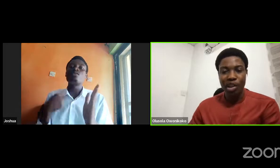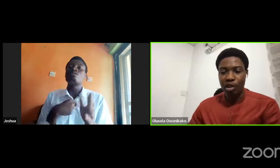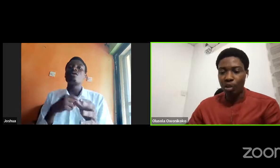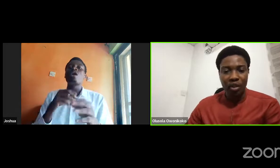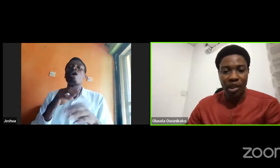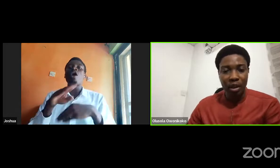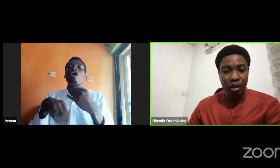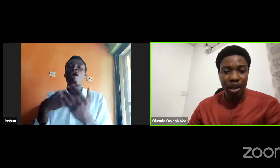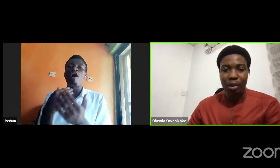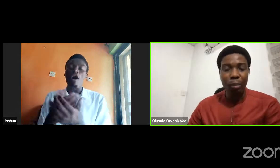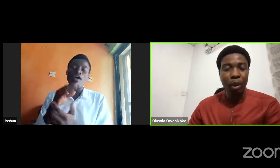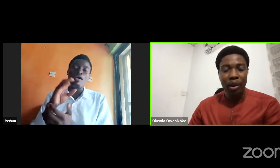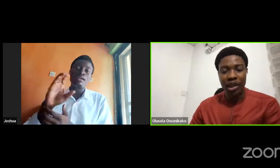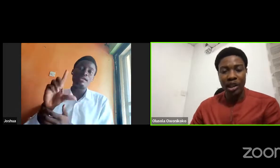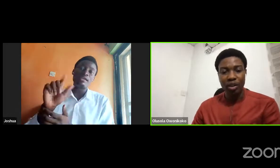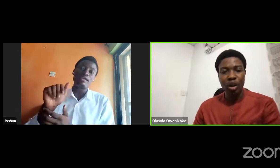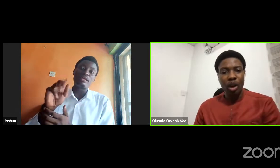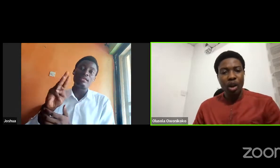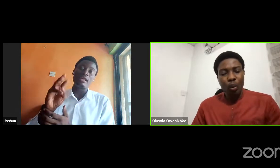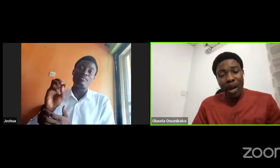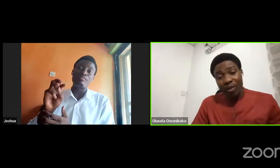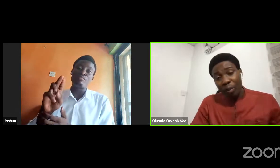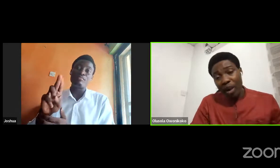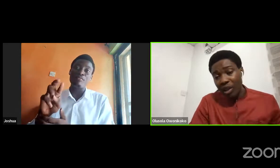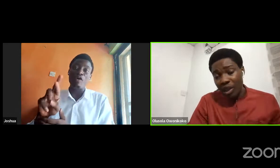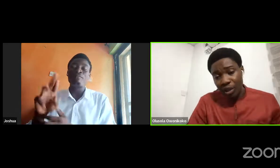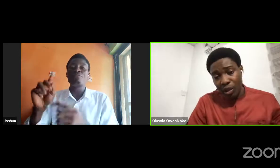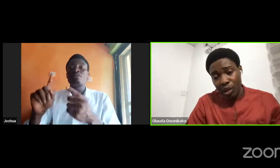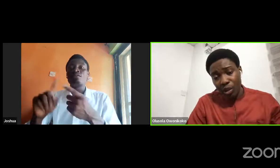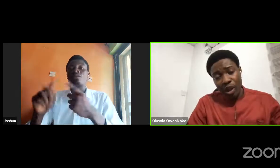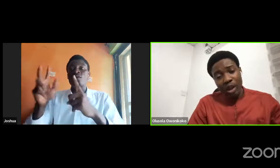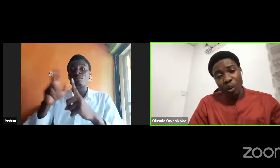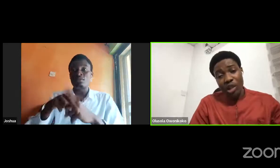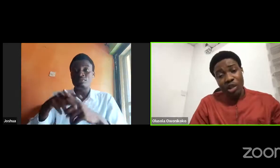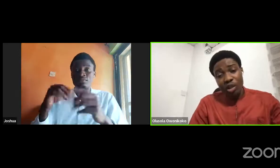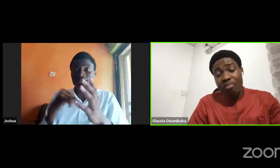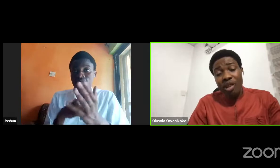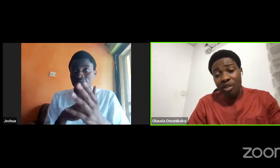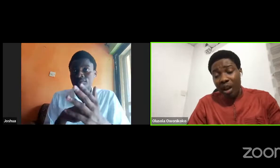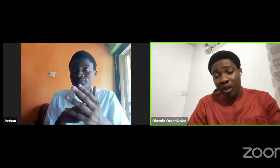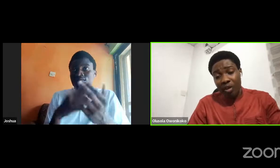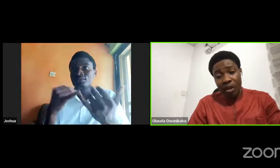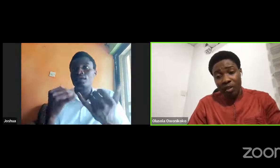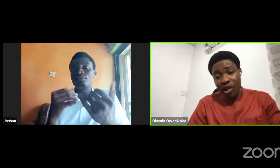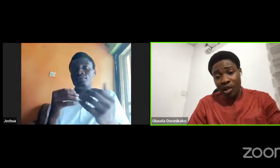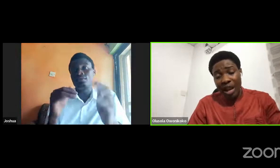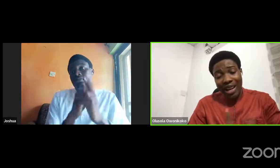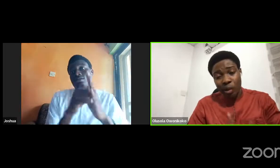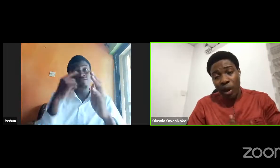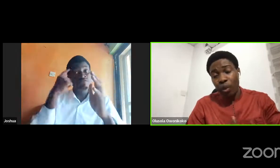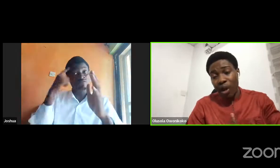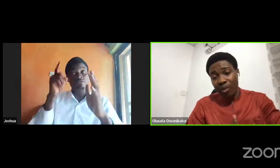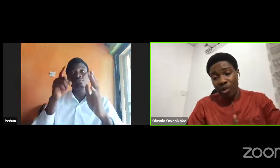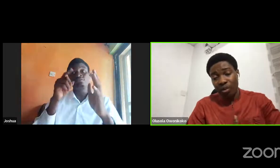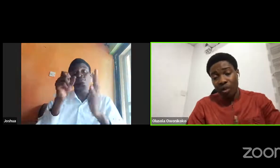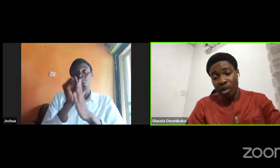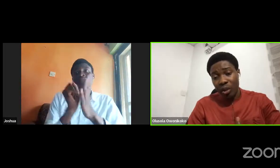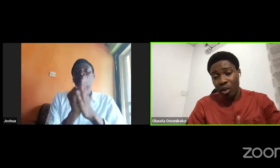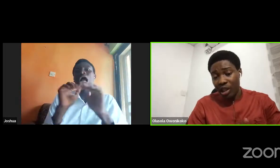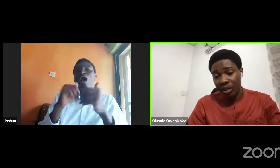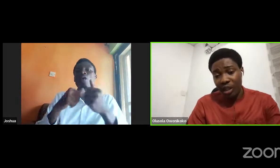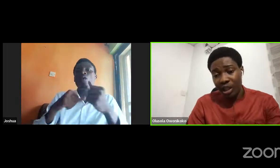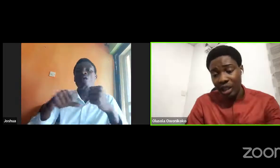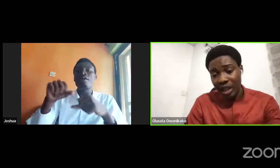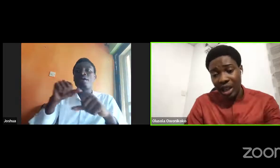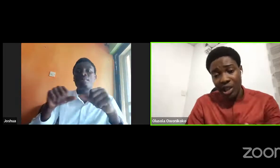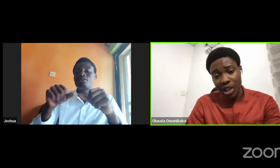implement it. And that's just one of the stakeholders, the public sector. We have the private sector, which is also a major driver of the conversation. And that's where we are choosing to focus our